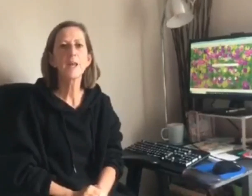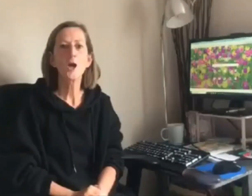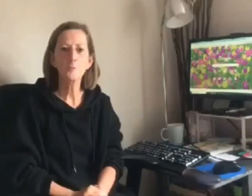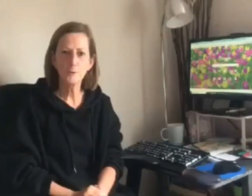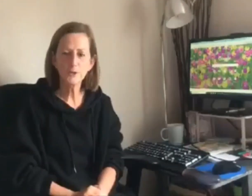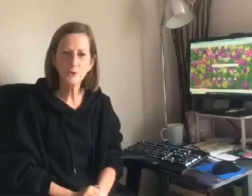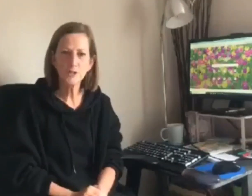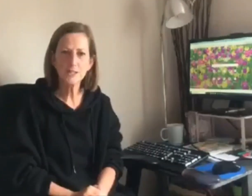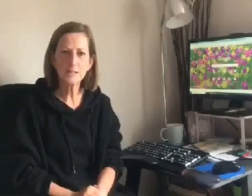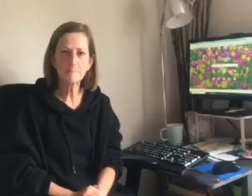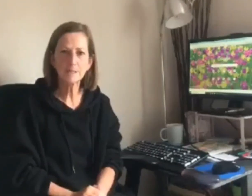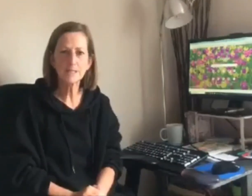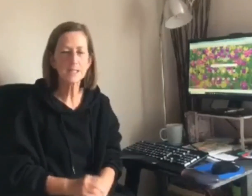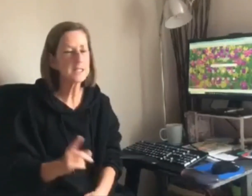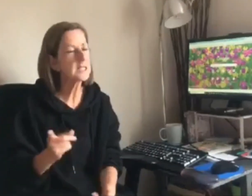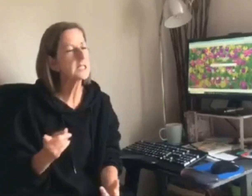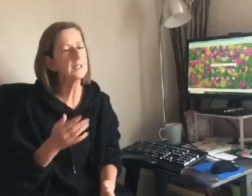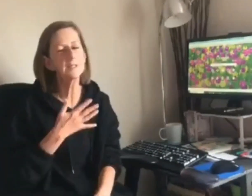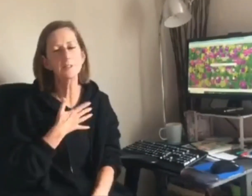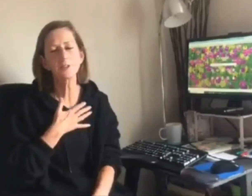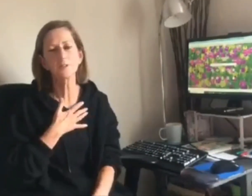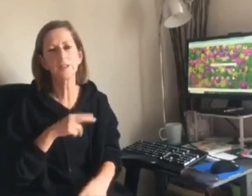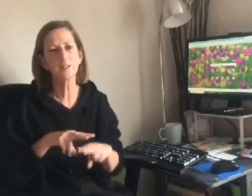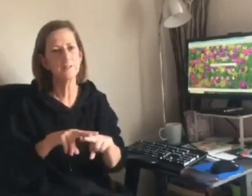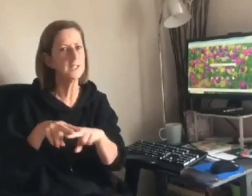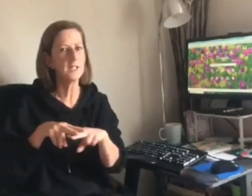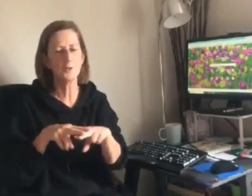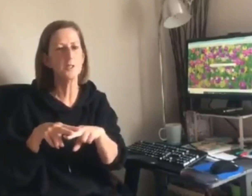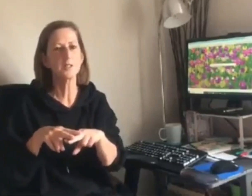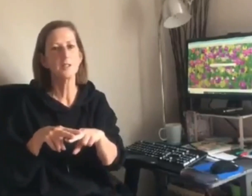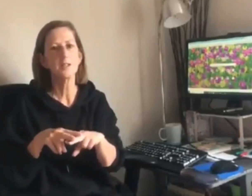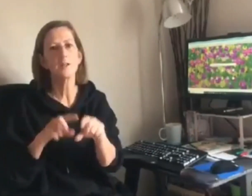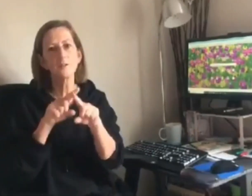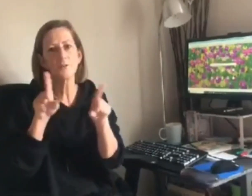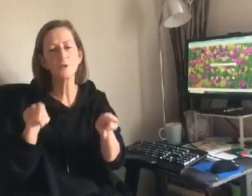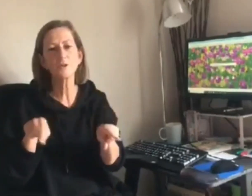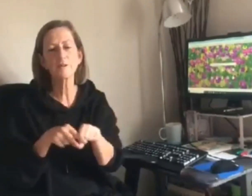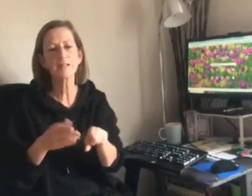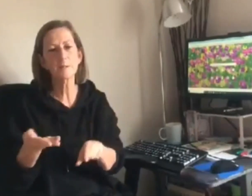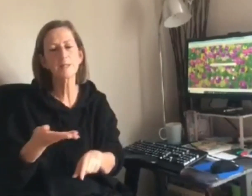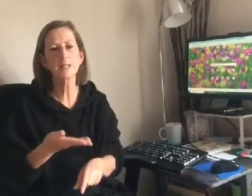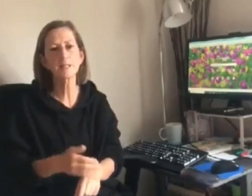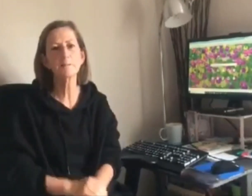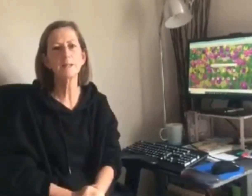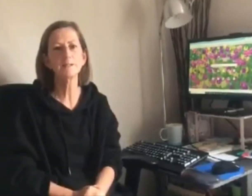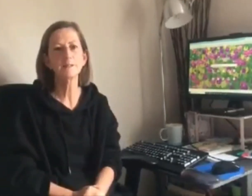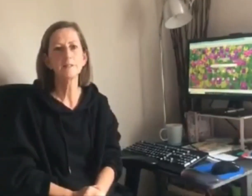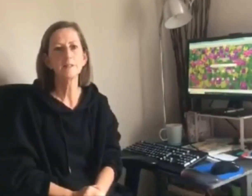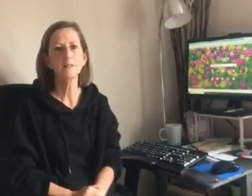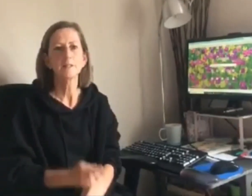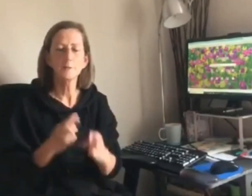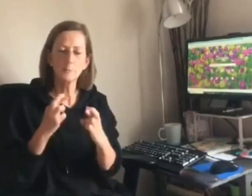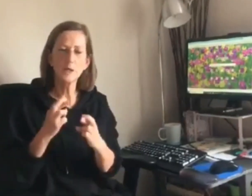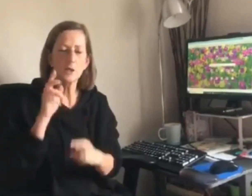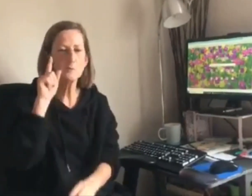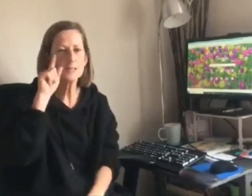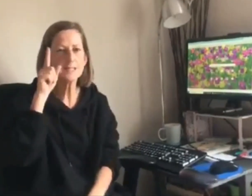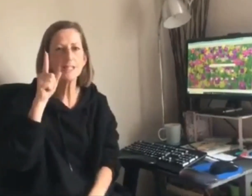hope you enjoyed the assembly. Still loving the videos and the photographs, keep sending them in. And we hope to see you